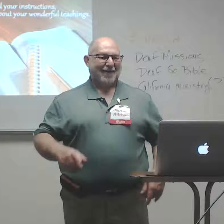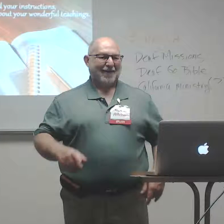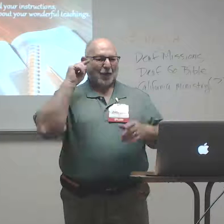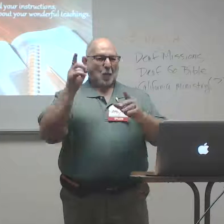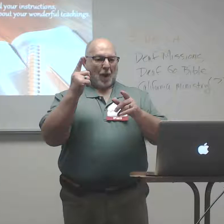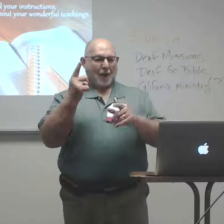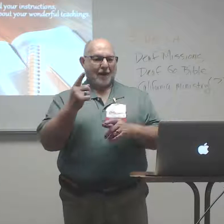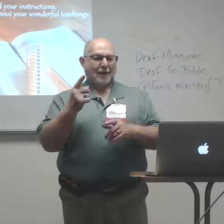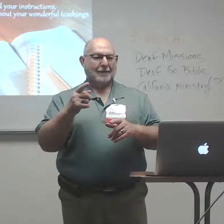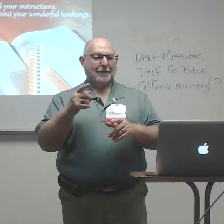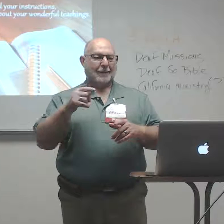One more.